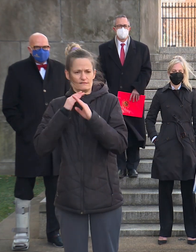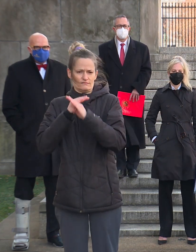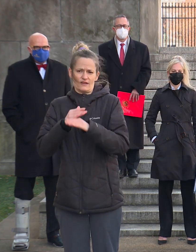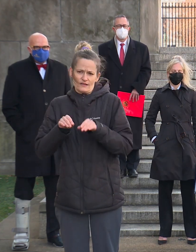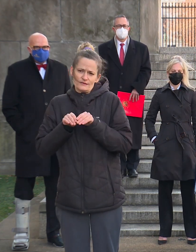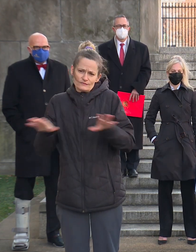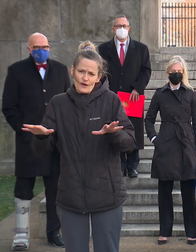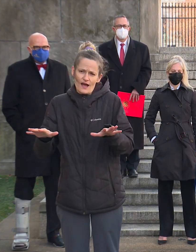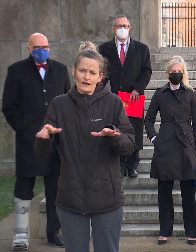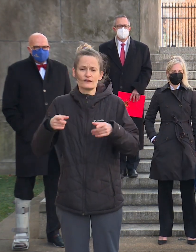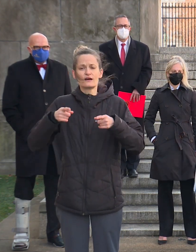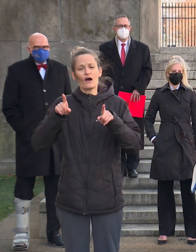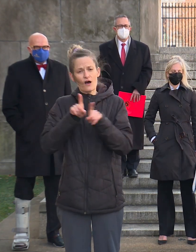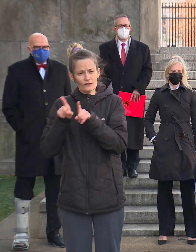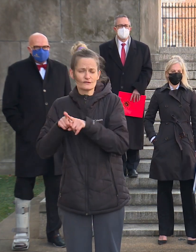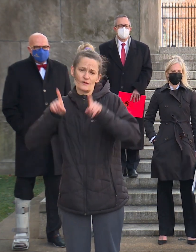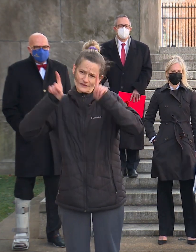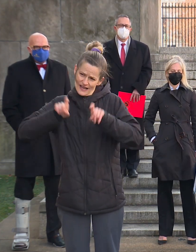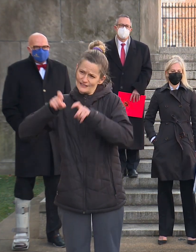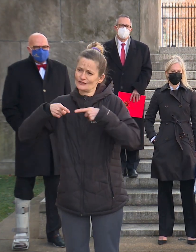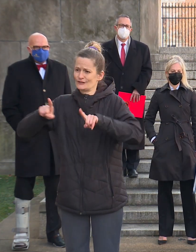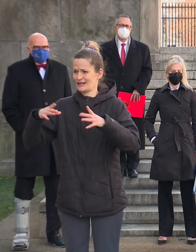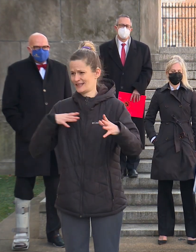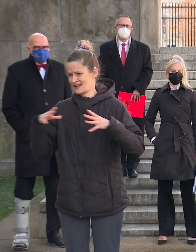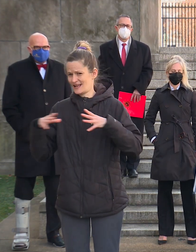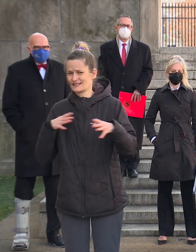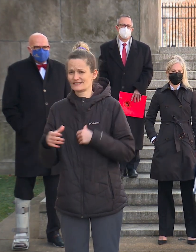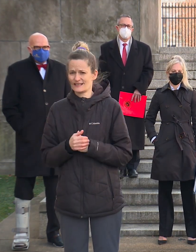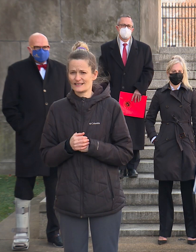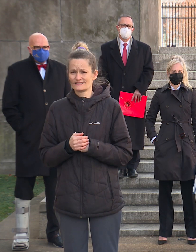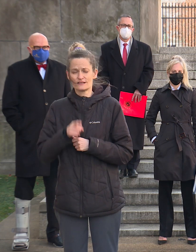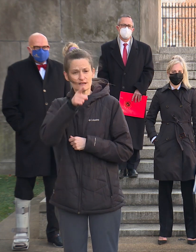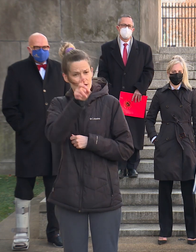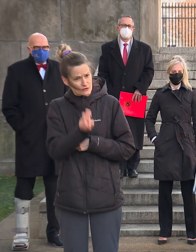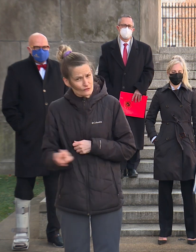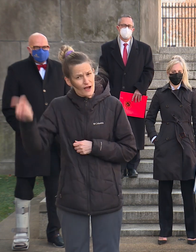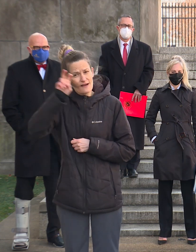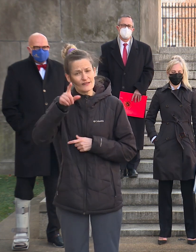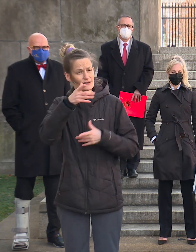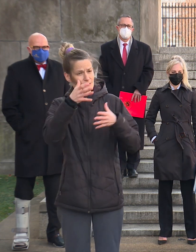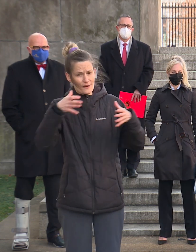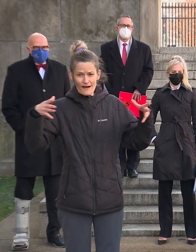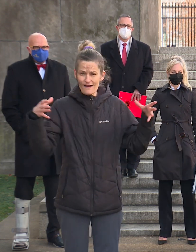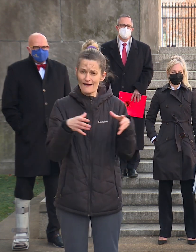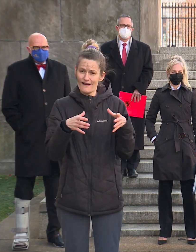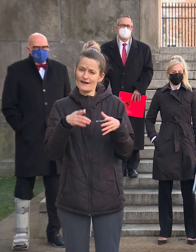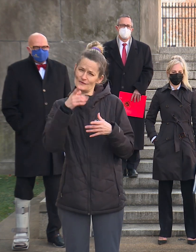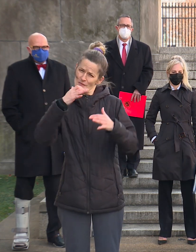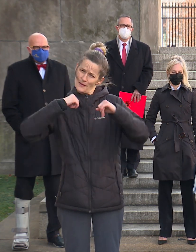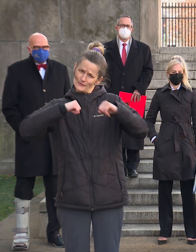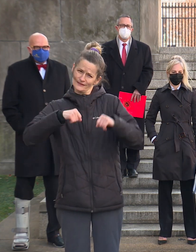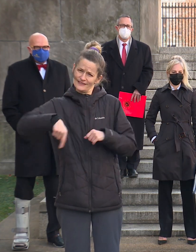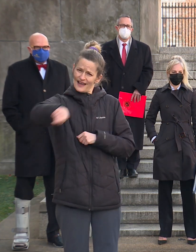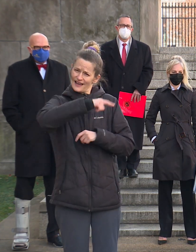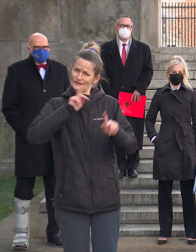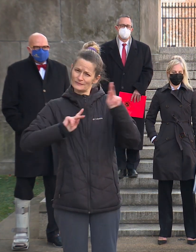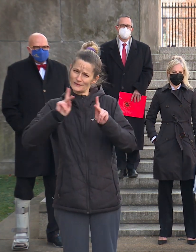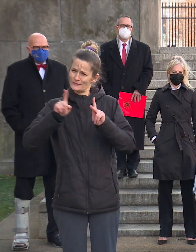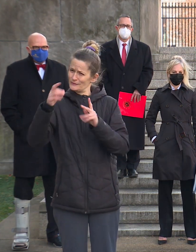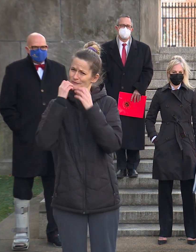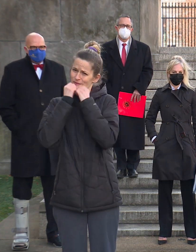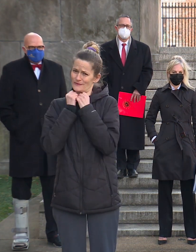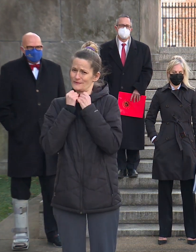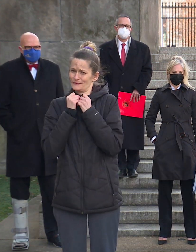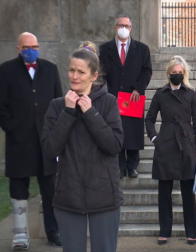family gatherings increase. Please get tested to protect those you love and ensure that you aren't passing COVID on to others. This